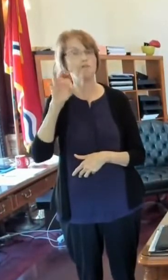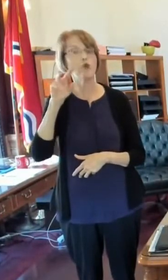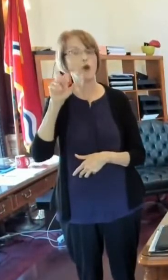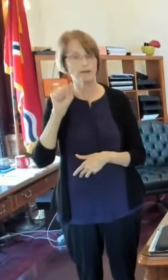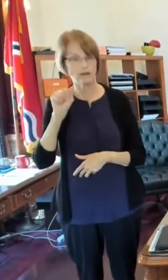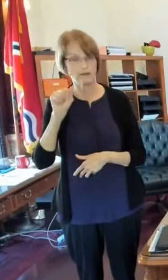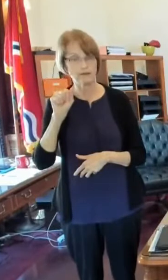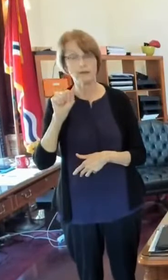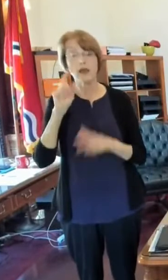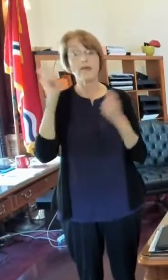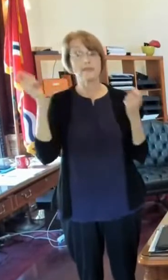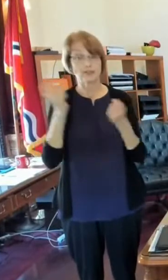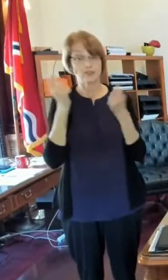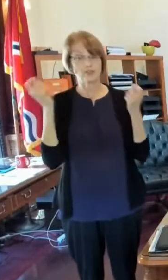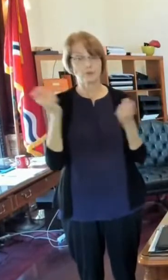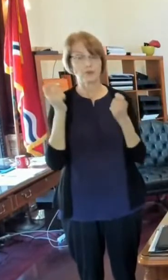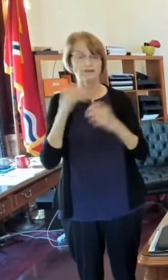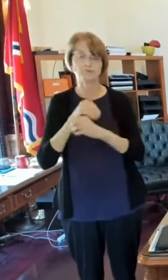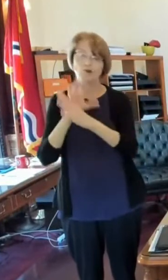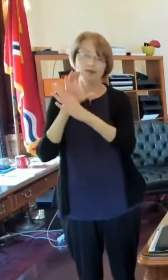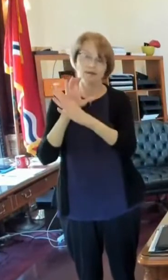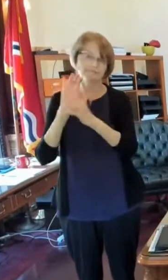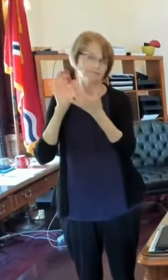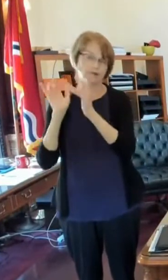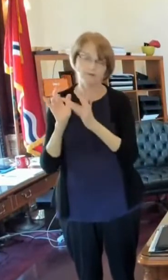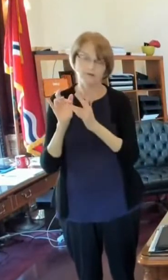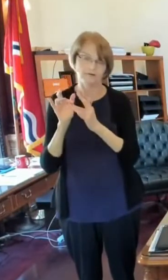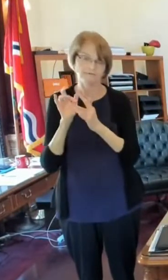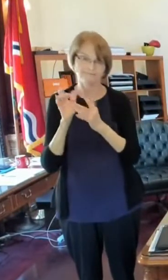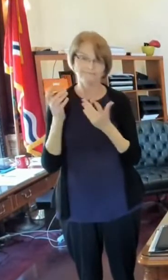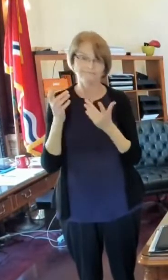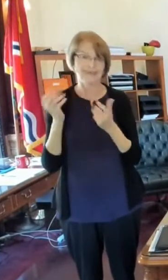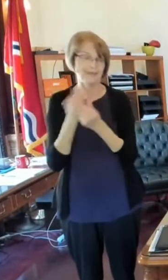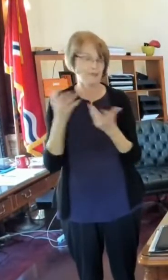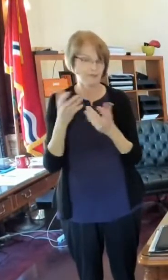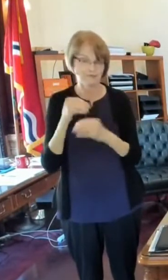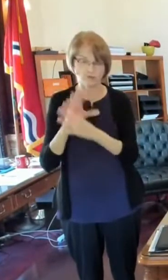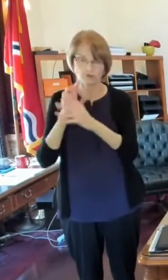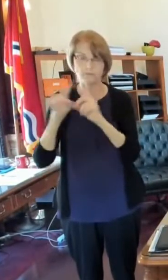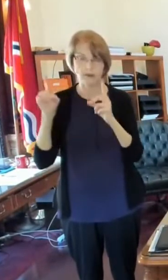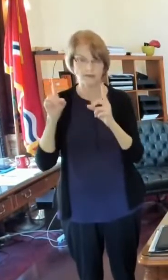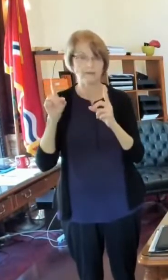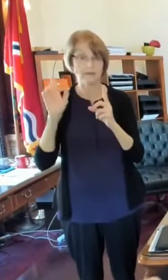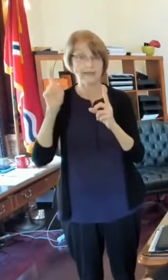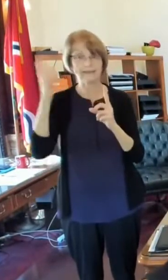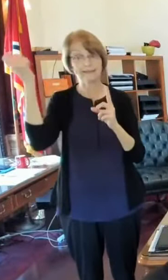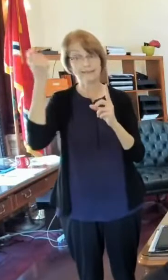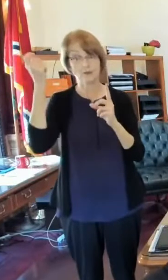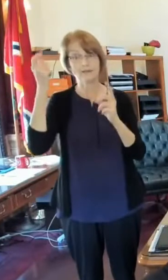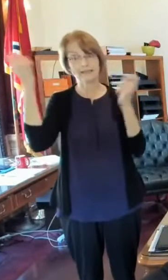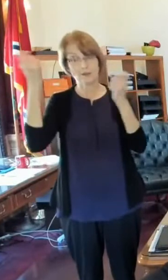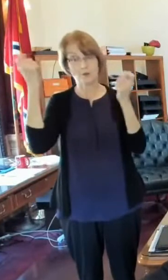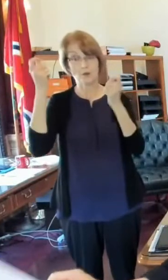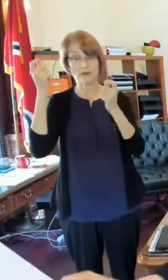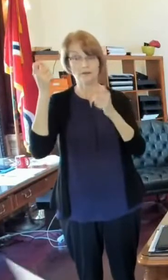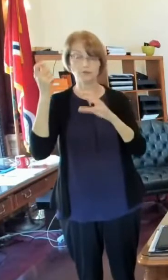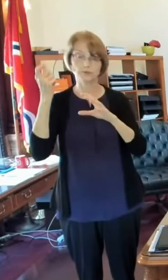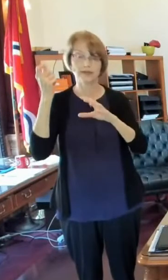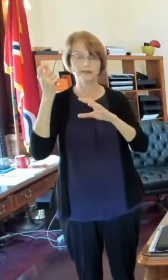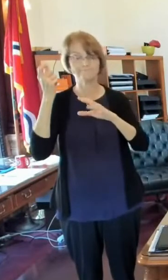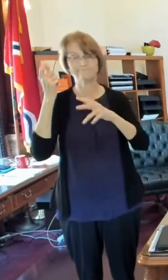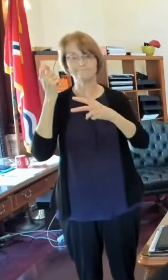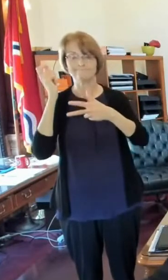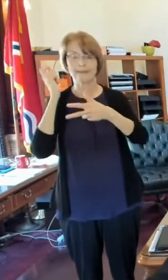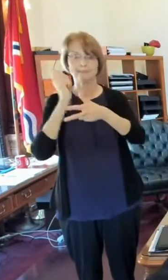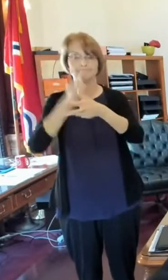The ceremony is virtual, like everything today, right? Everything's virtual. So the ceremony is virtual. But you will be able to watch,